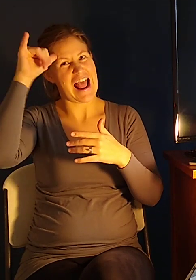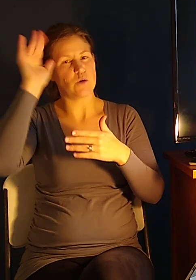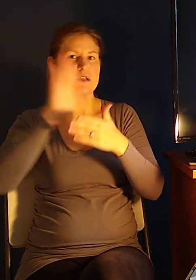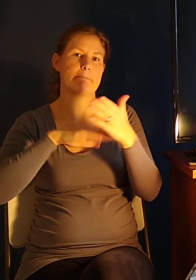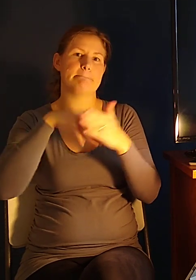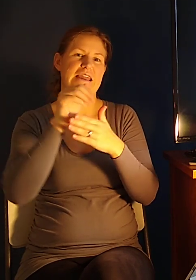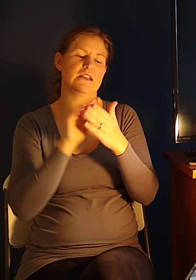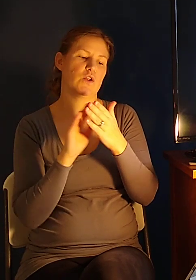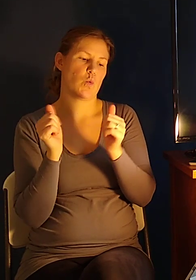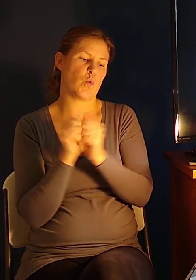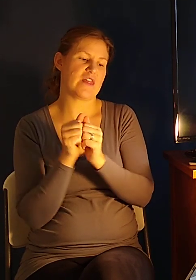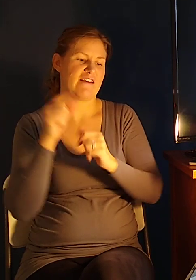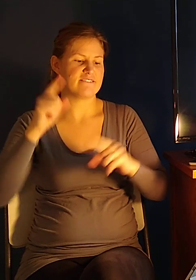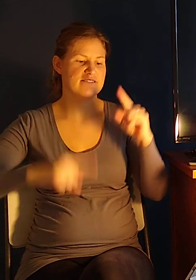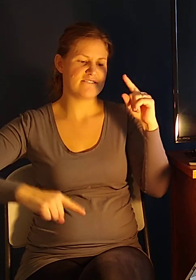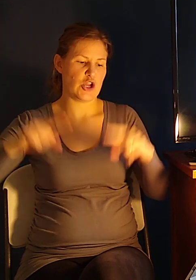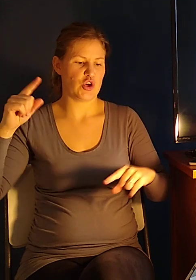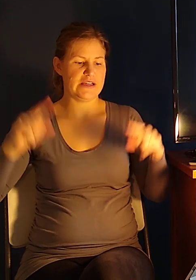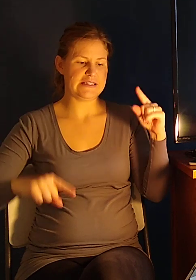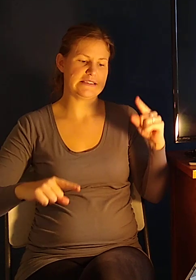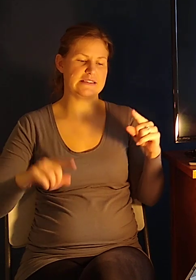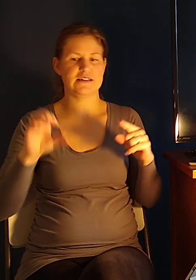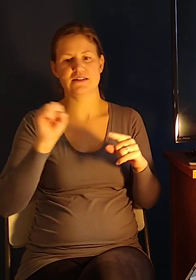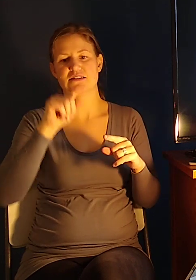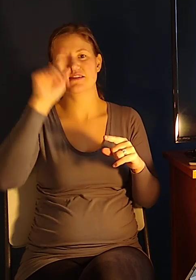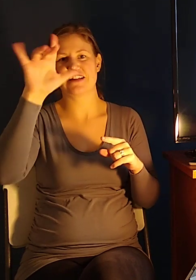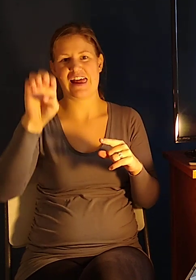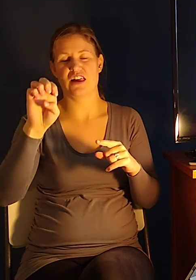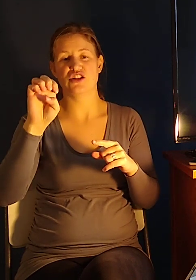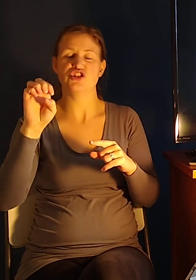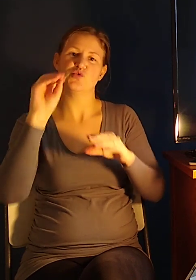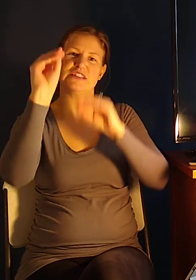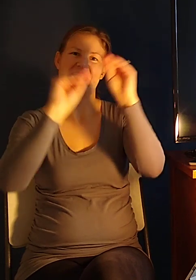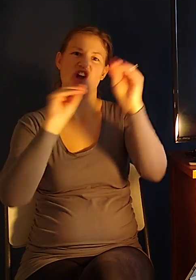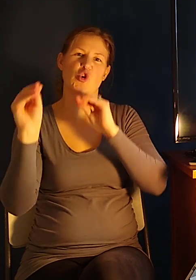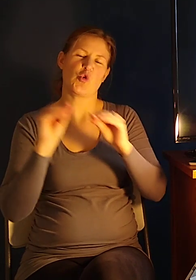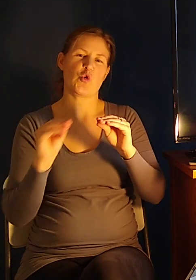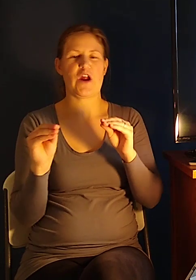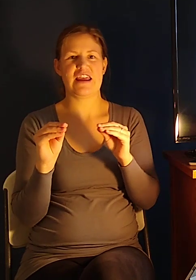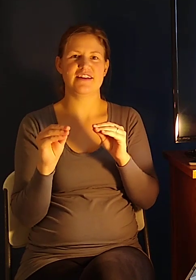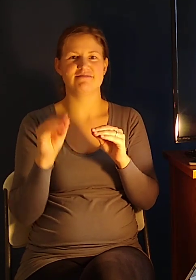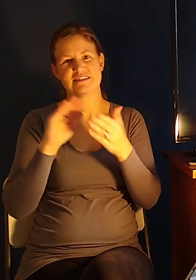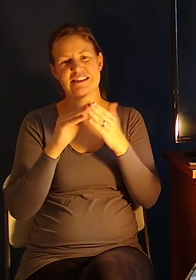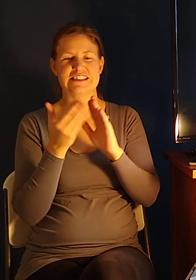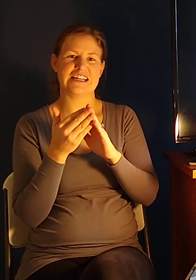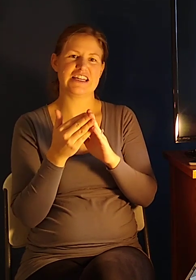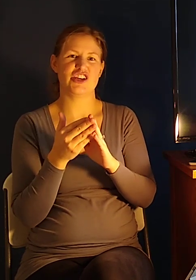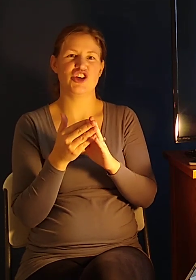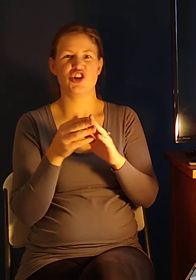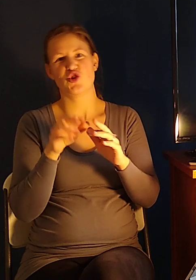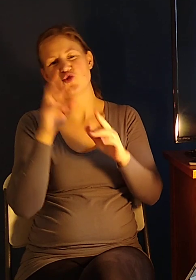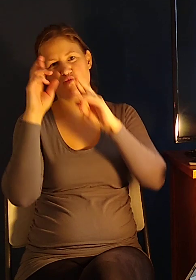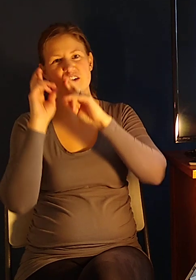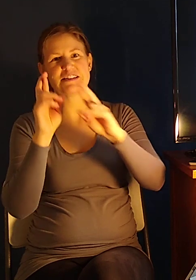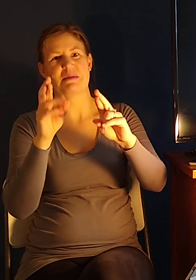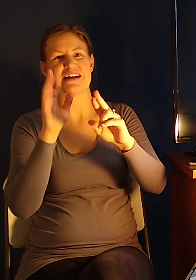in varied styles to decorate the city for tourists as an emblem to its history. Now keep